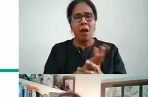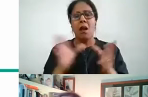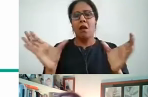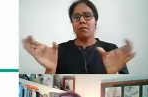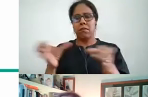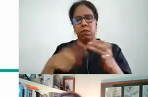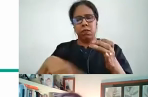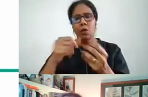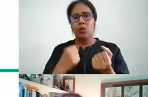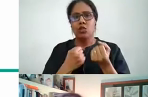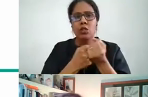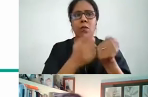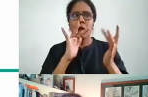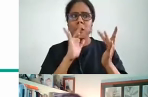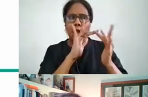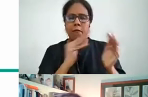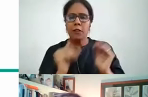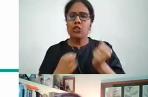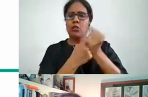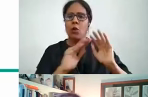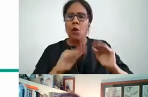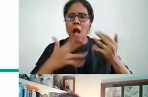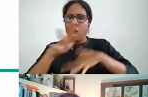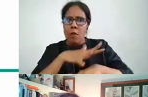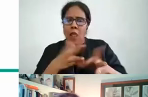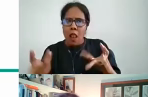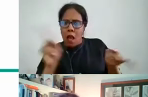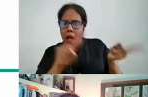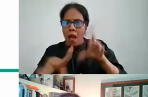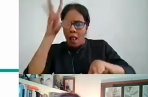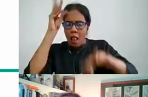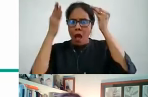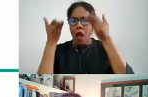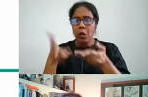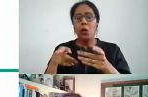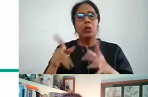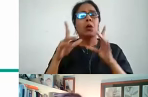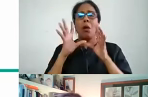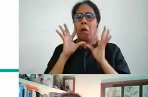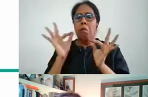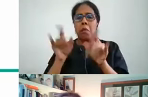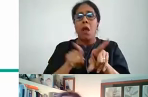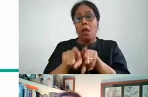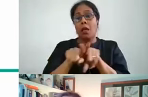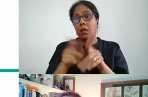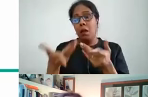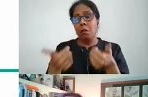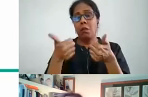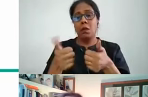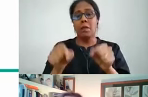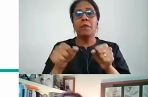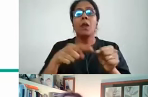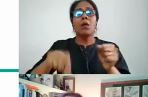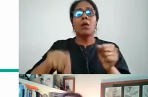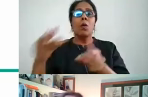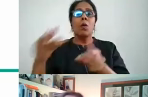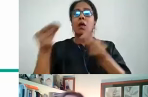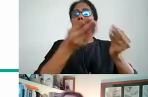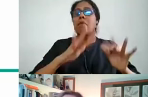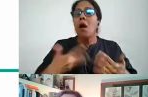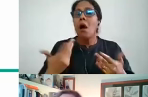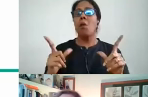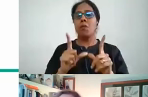And these networks. And this is a very concrete example of what can be provided. And once